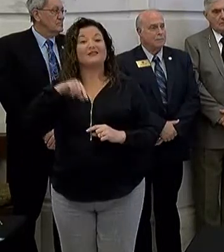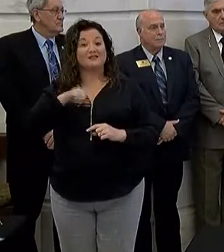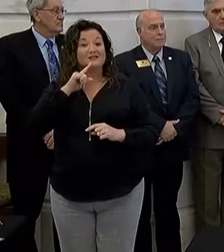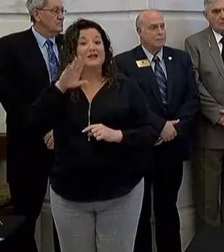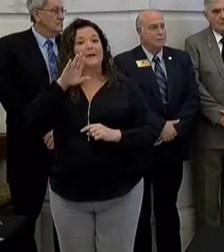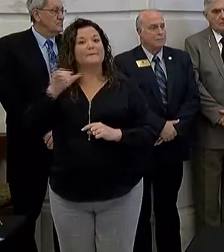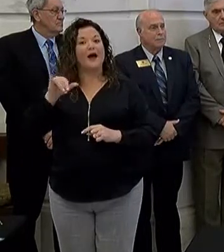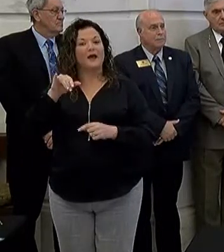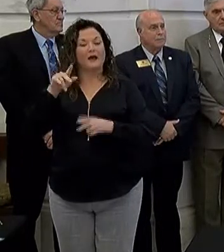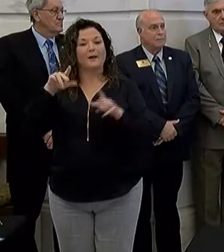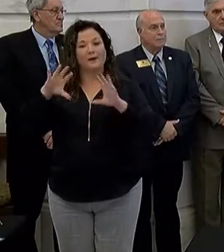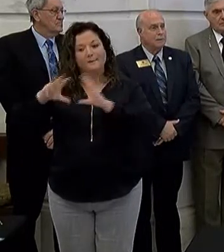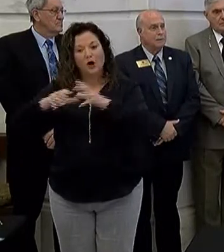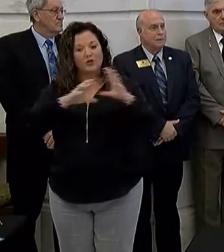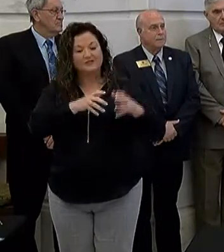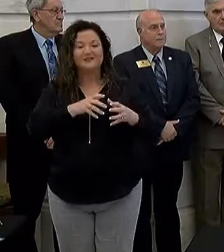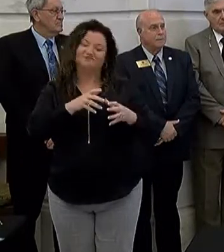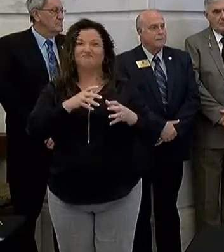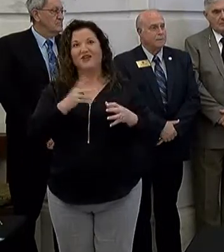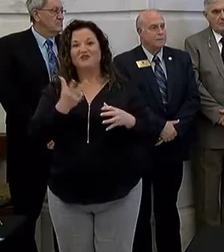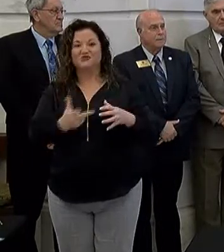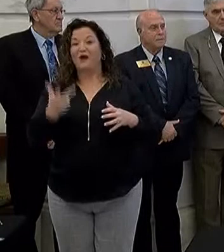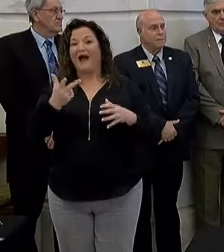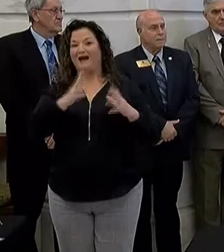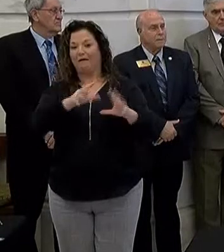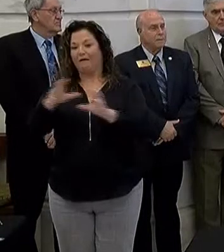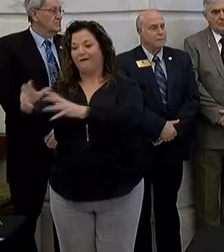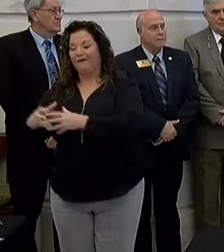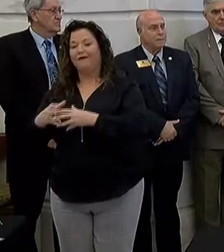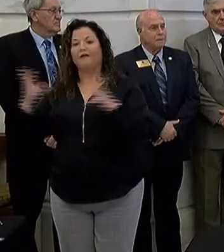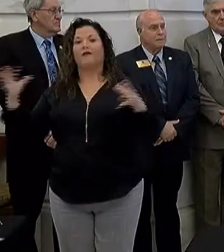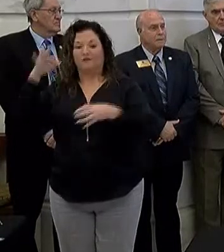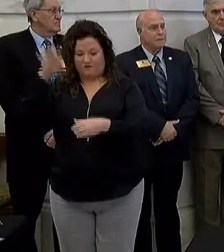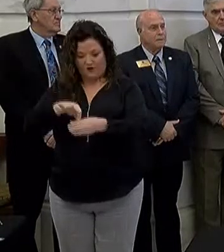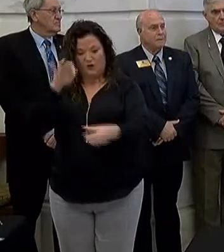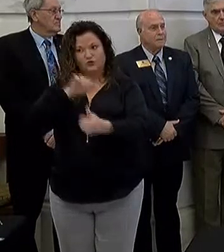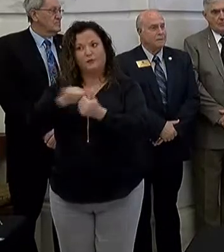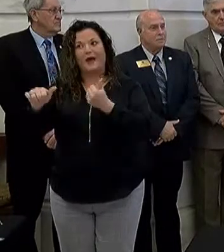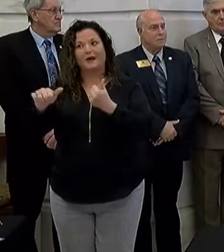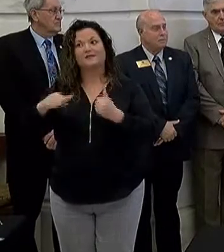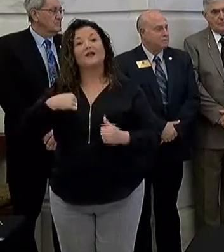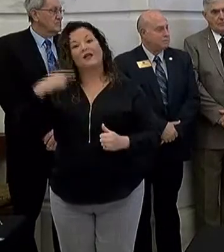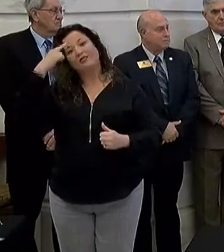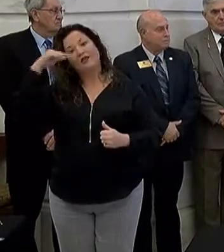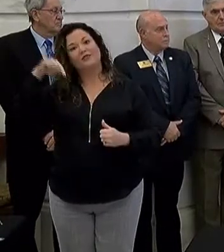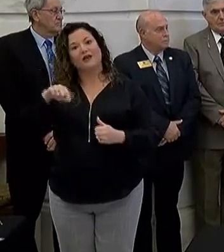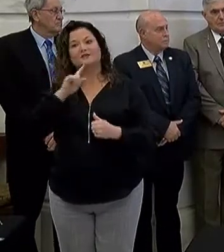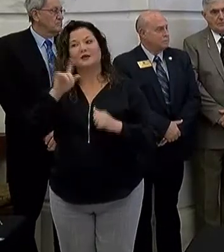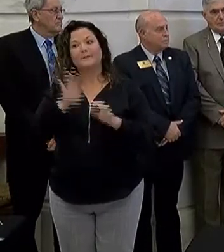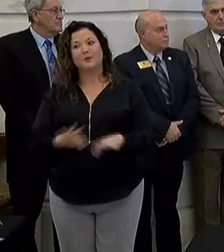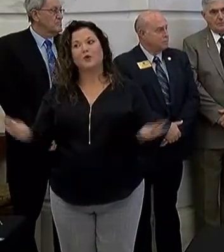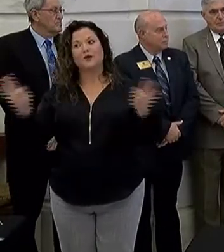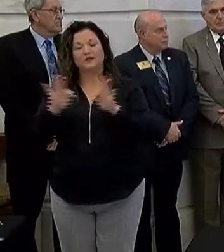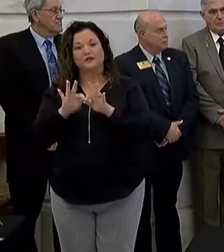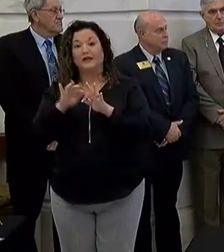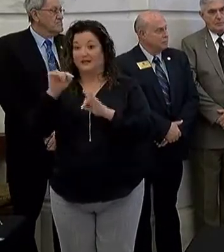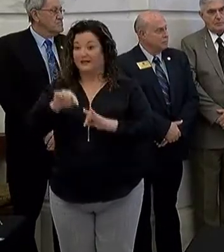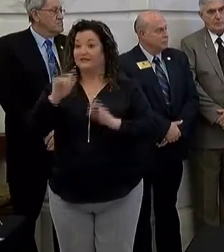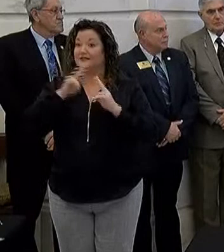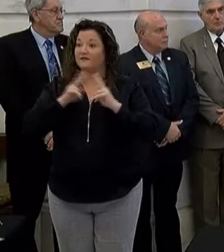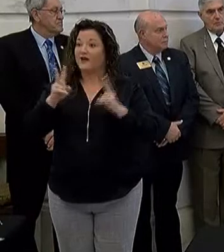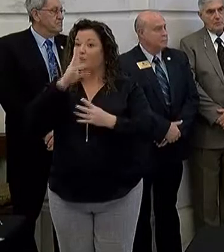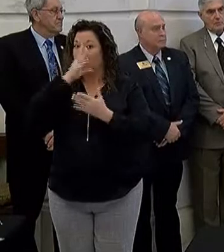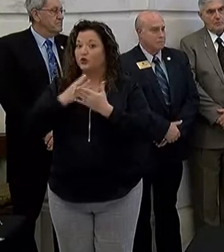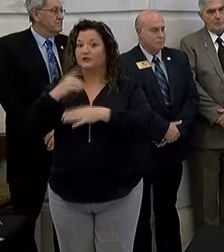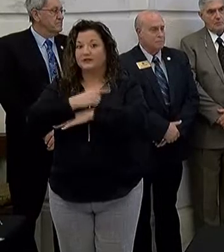vote, tripartisan as he put it, but bipartisan, and I think that's important. And so I think this is a very good day